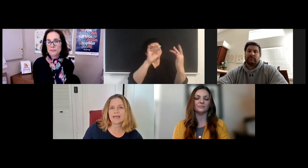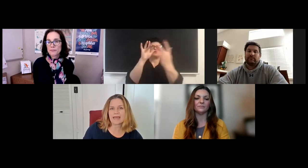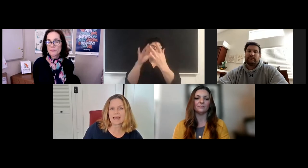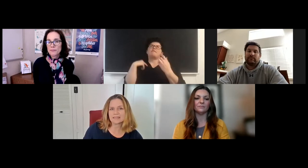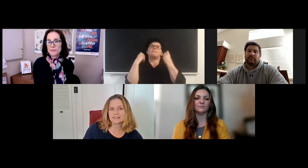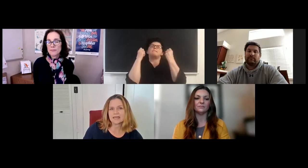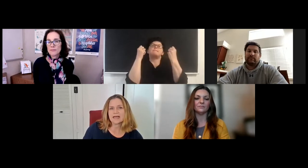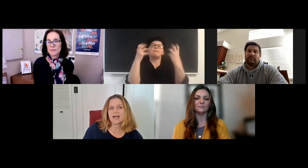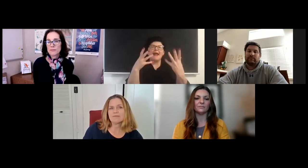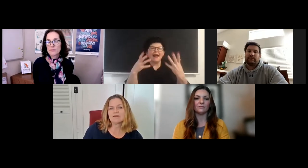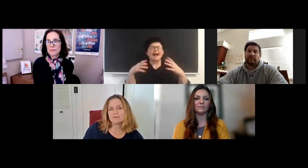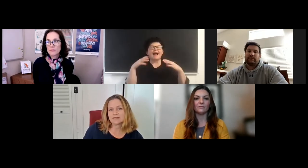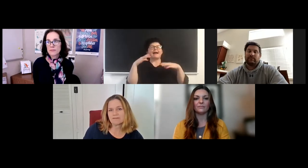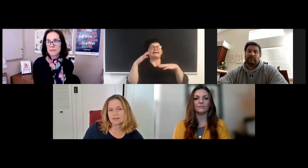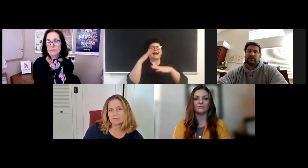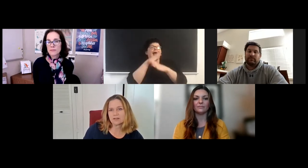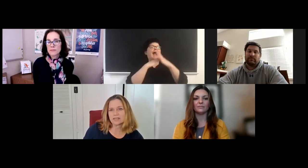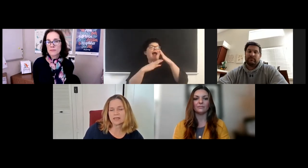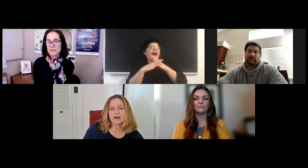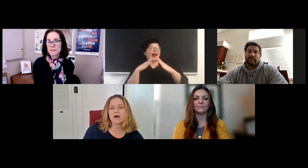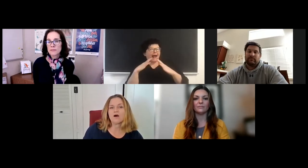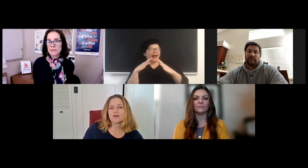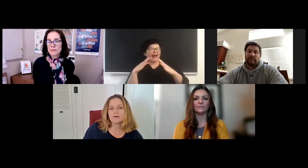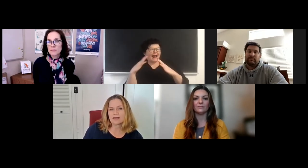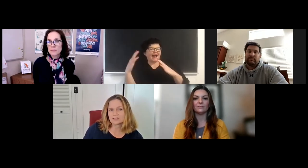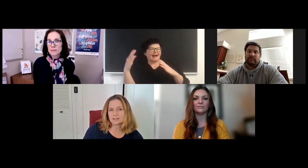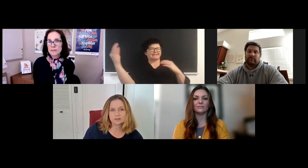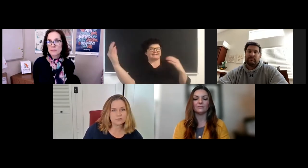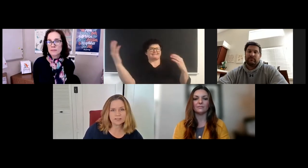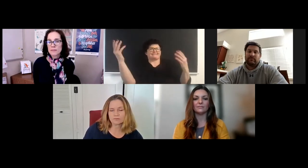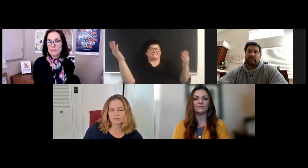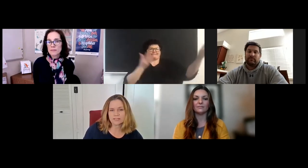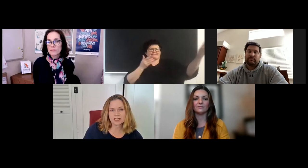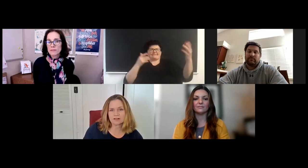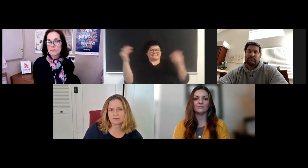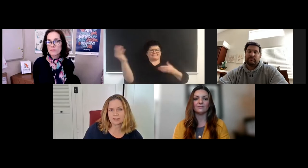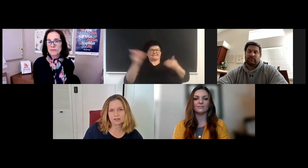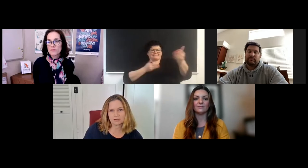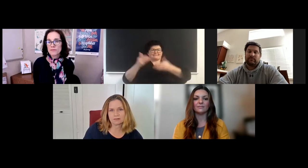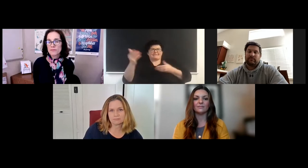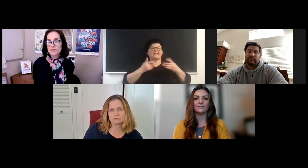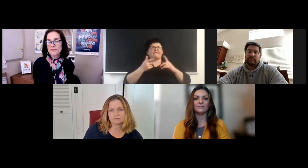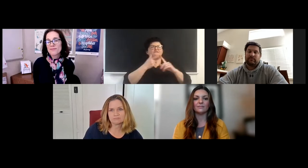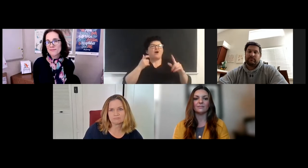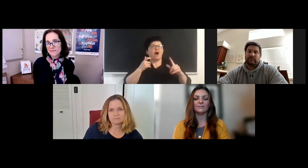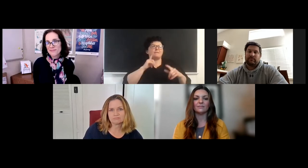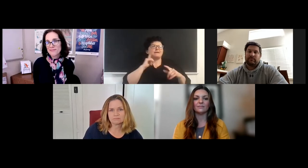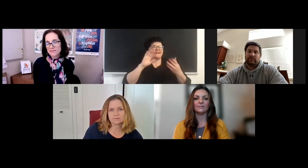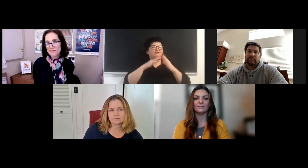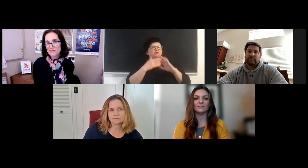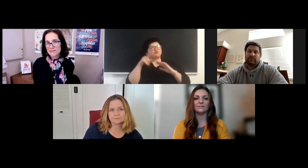many hands coming from the deaf community. All you have to do is reach out in return.